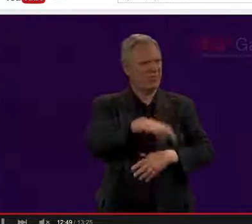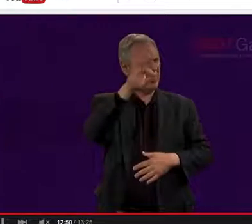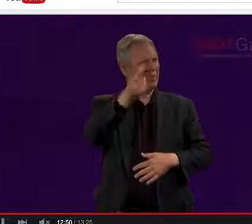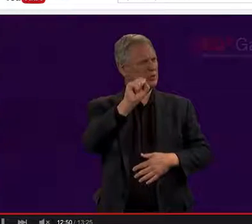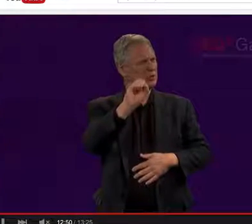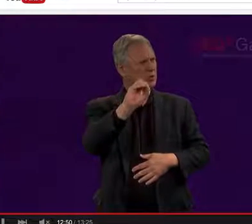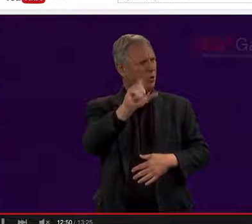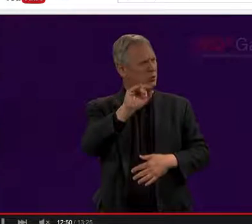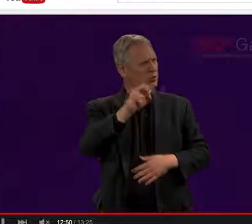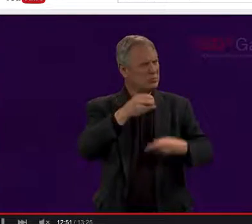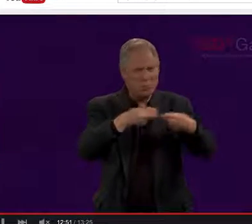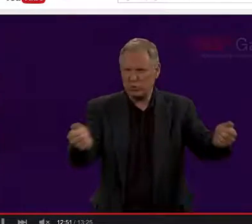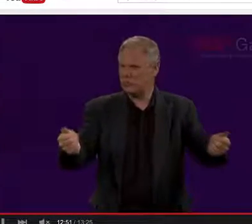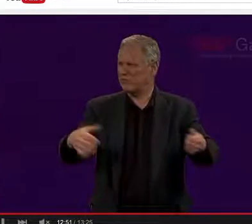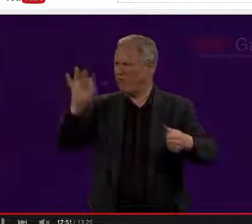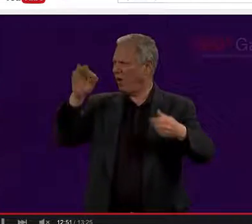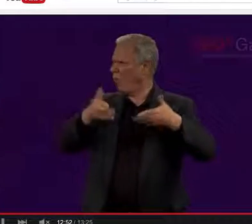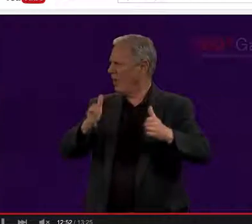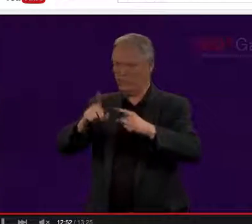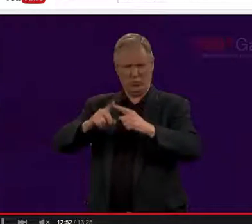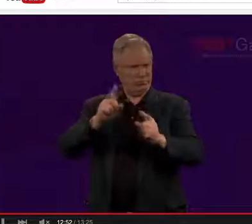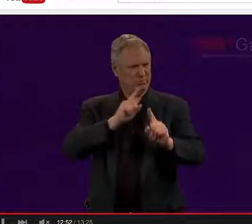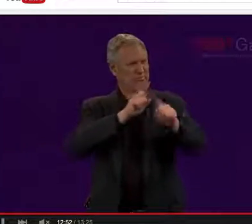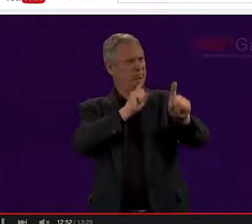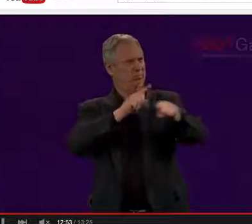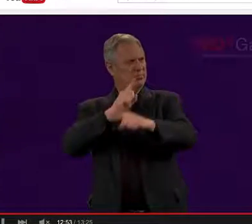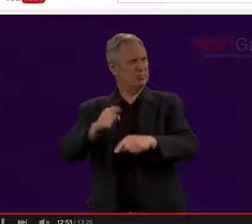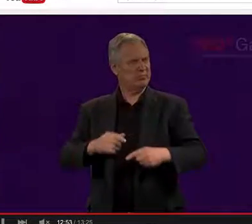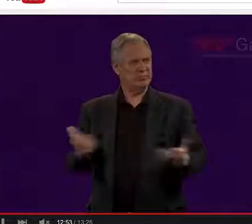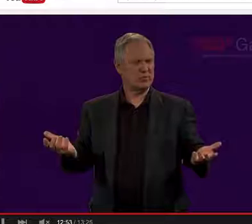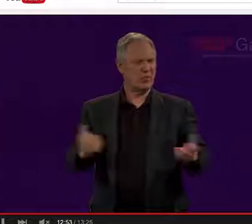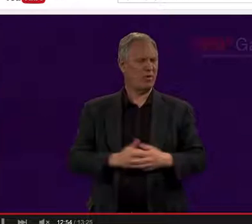problem for the Gallaudet to keep cost